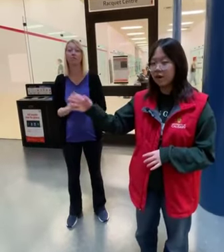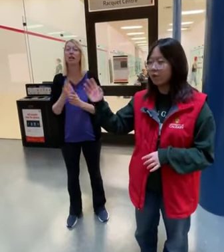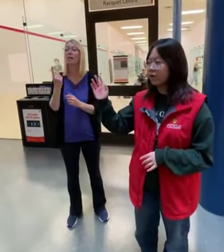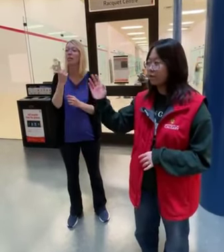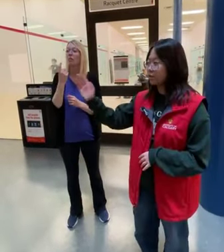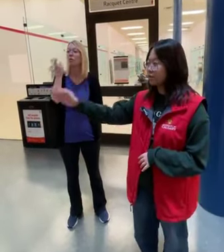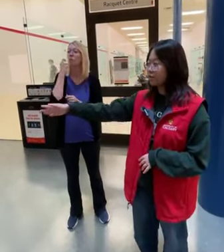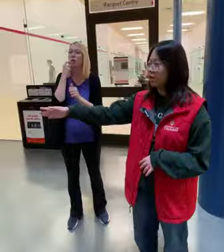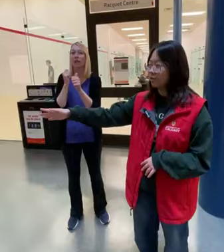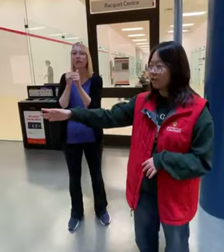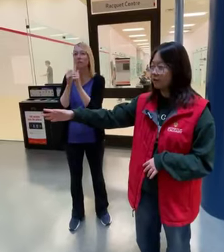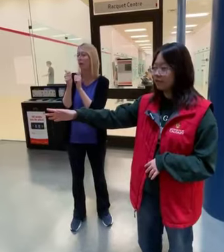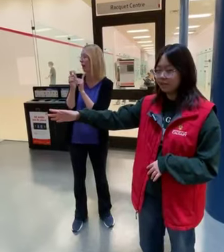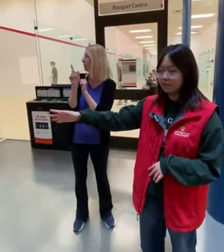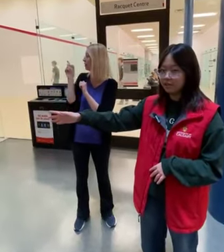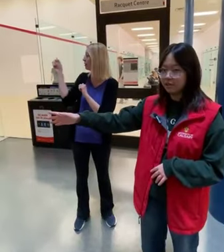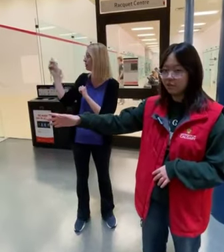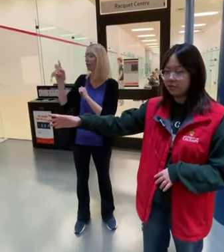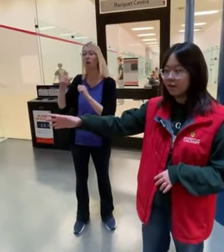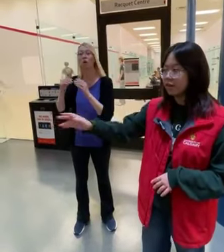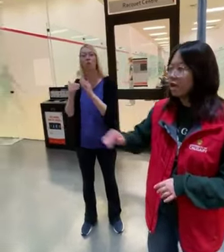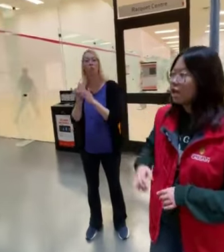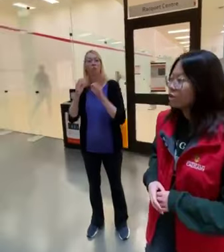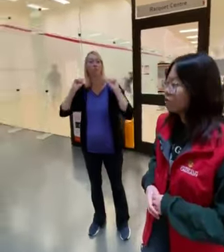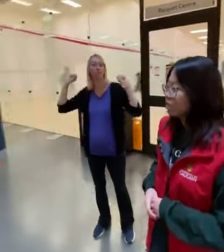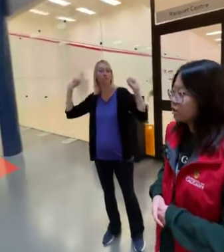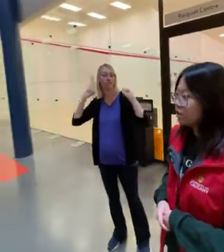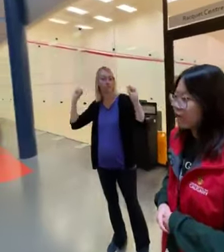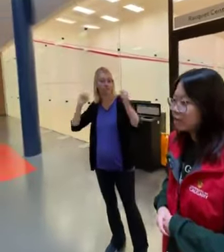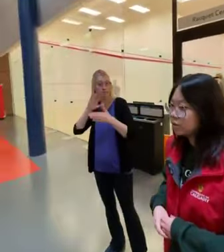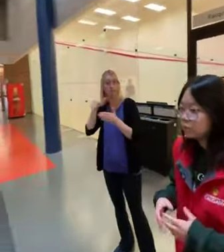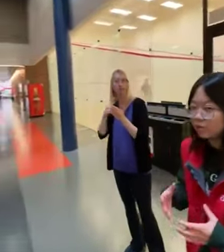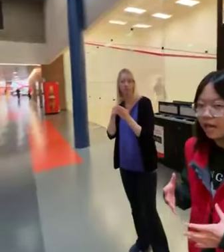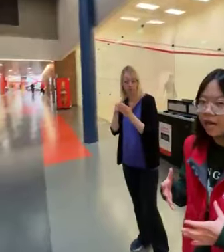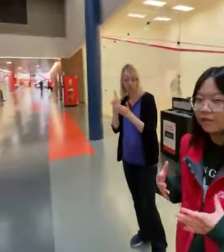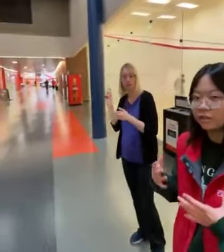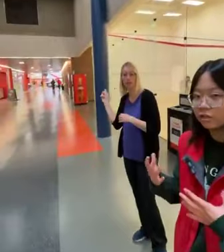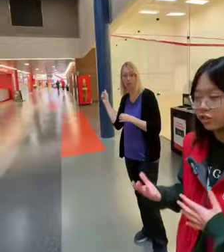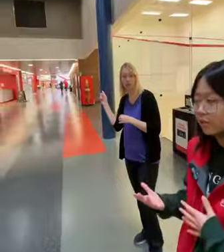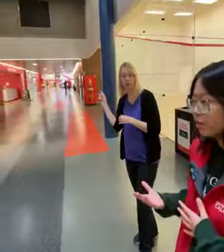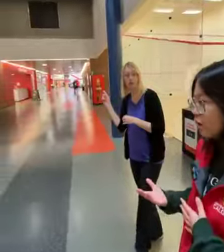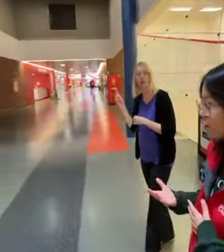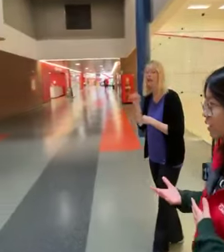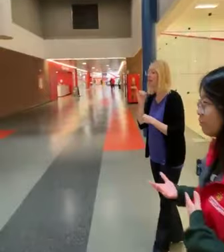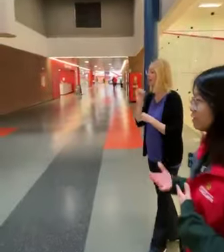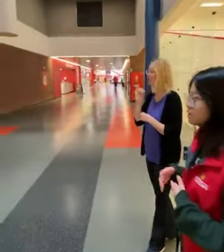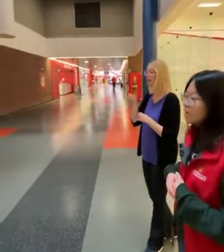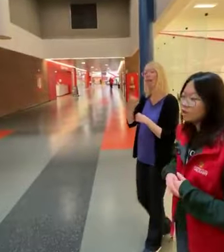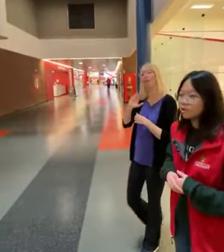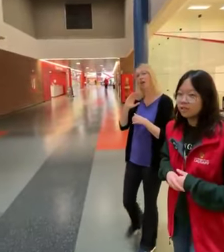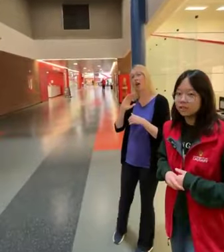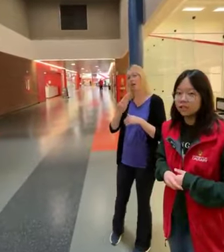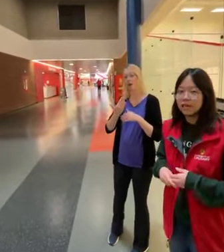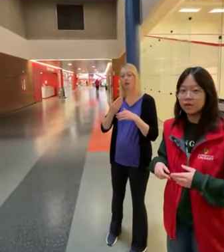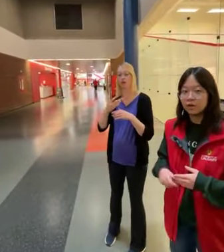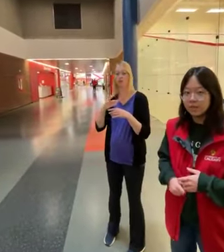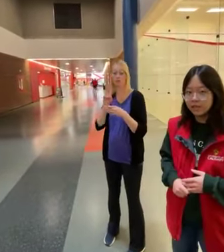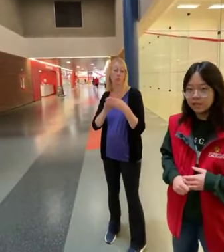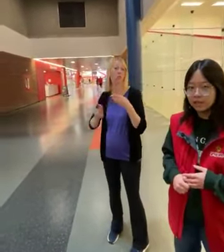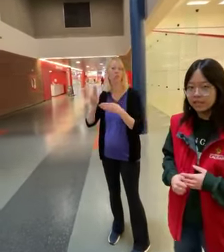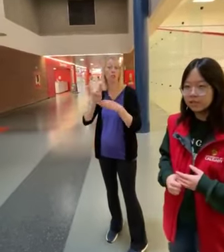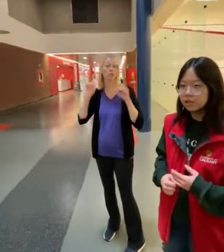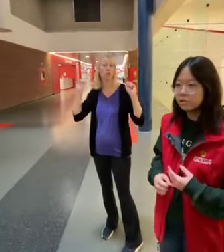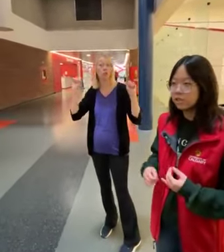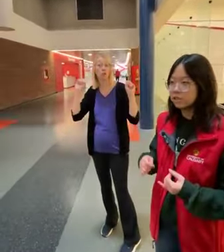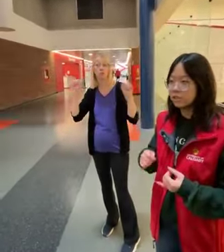at the beginning of the hallway is going to be our main fitness center over there. So essentially that is what we have as our gym on our campus. So essentially any